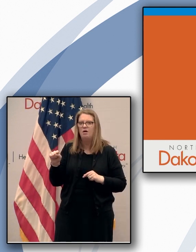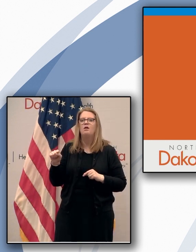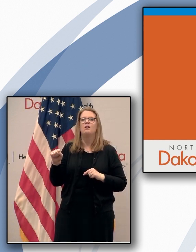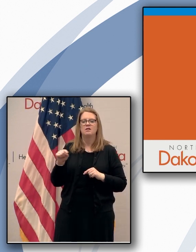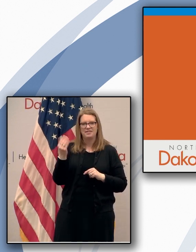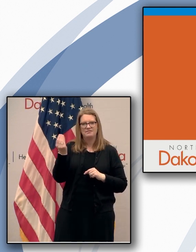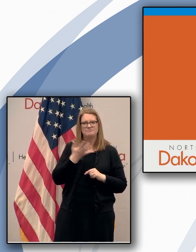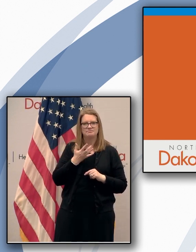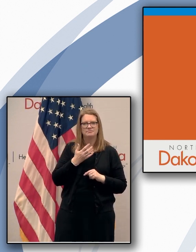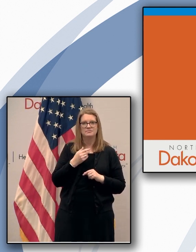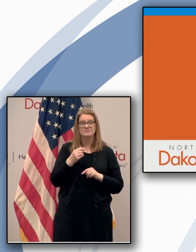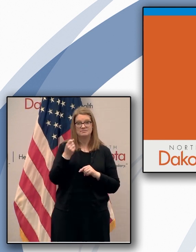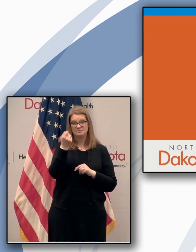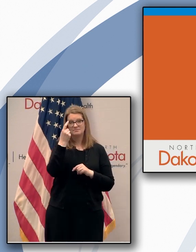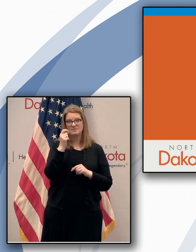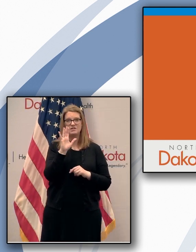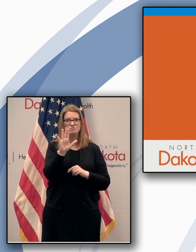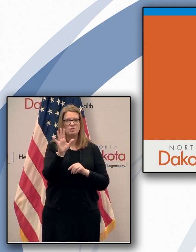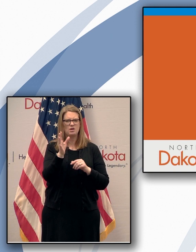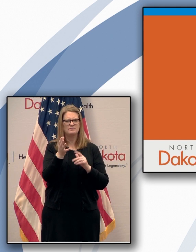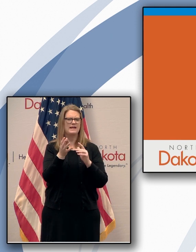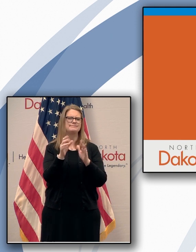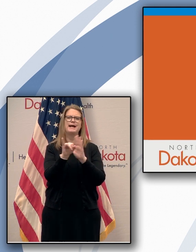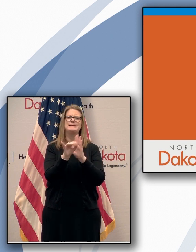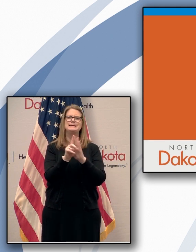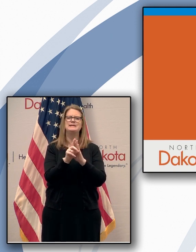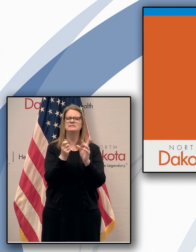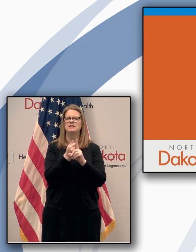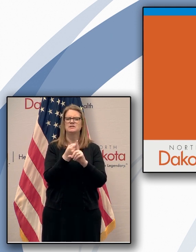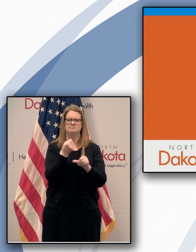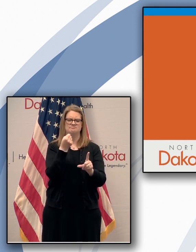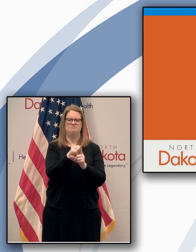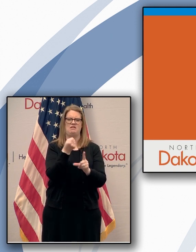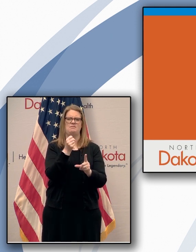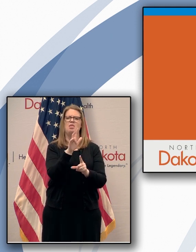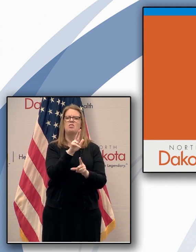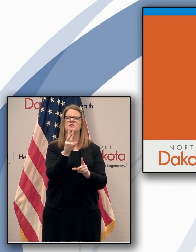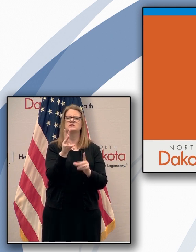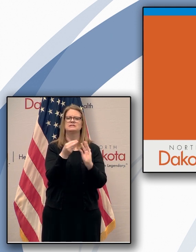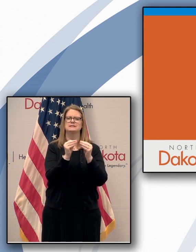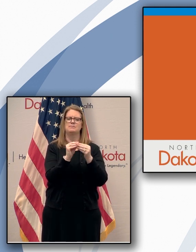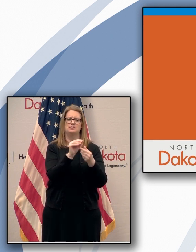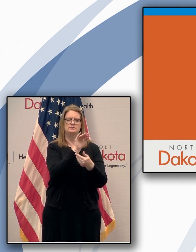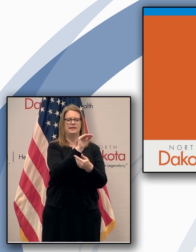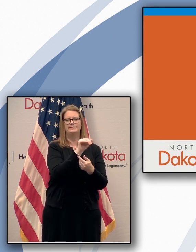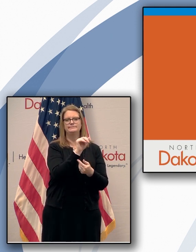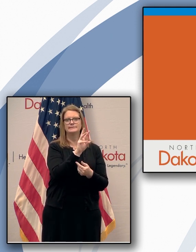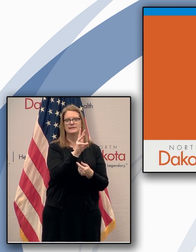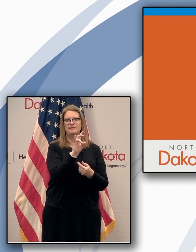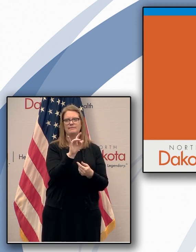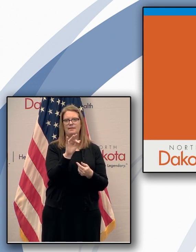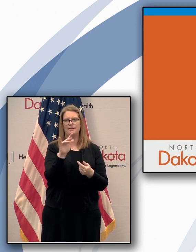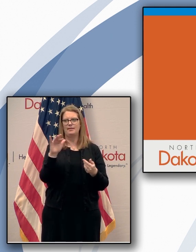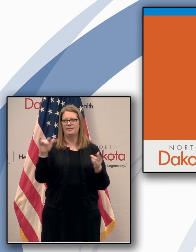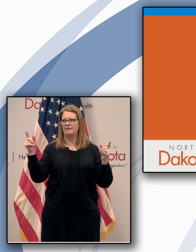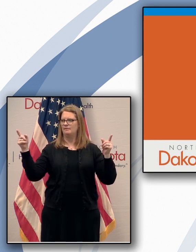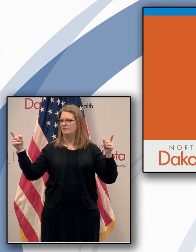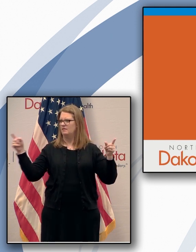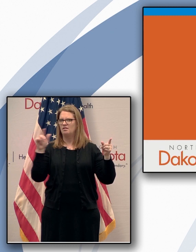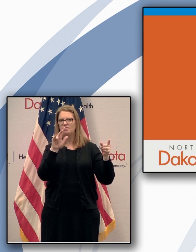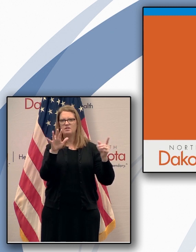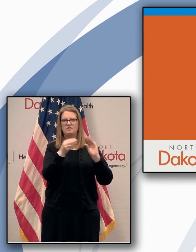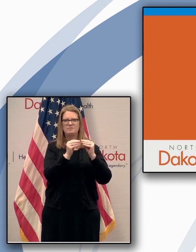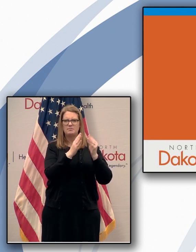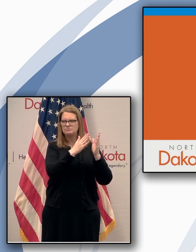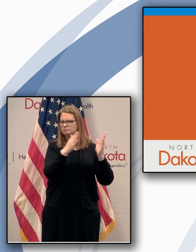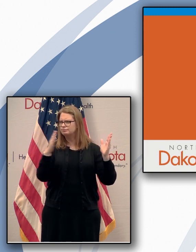a 36-digit randomized anonymous number that is assigned to you, and so we're not